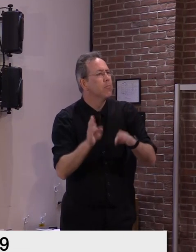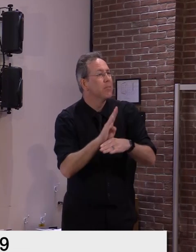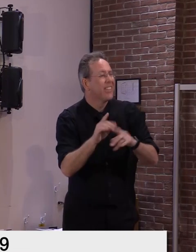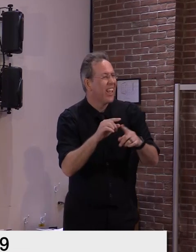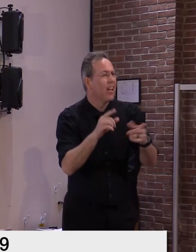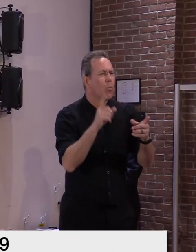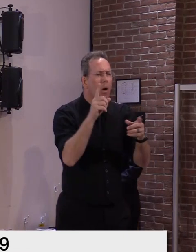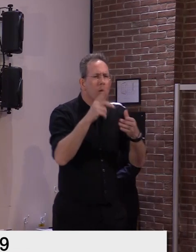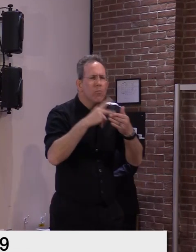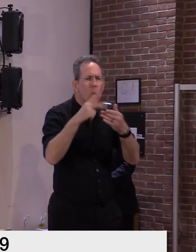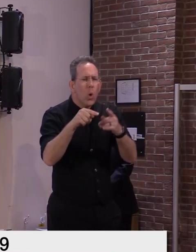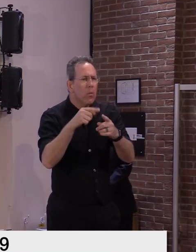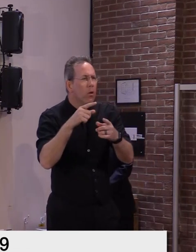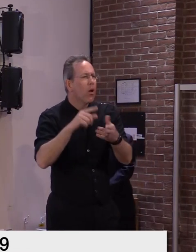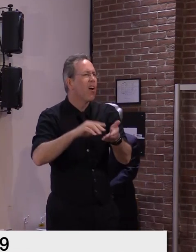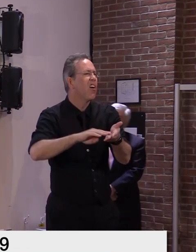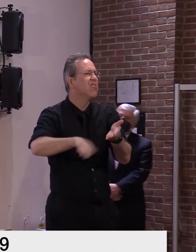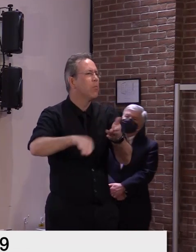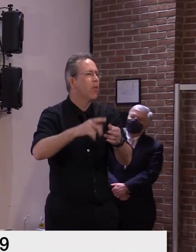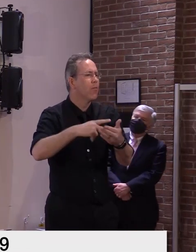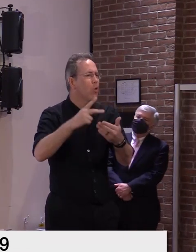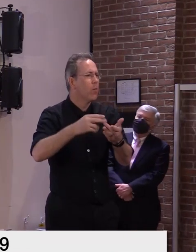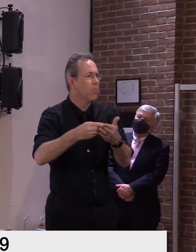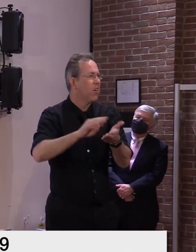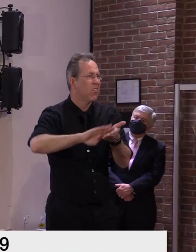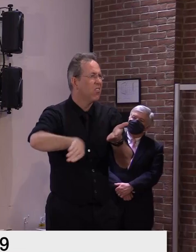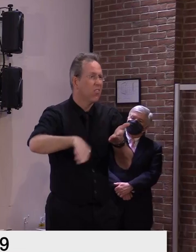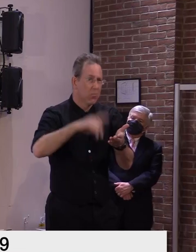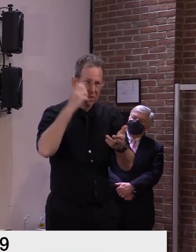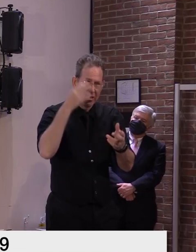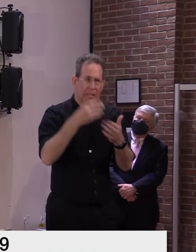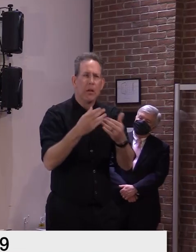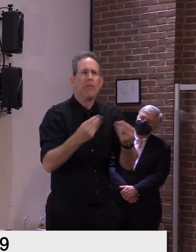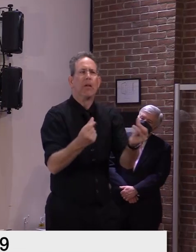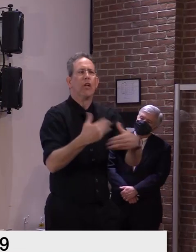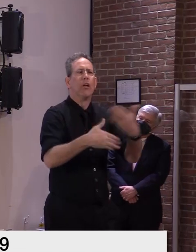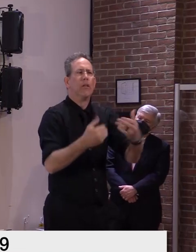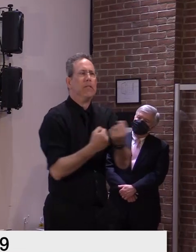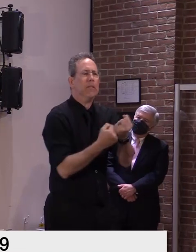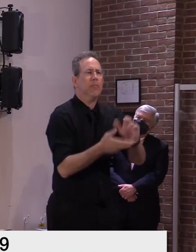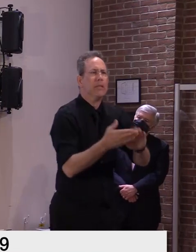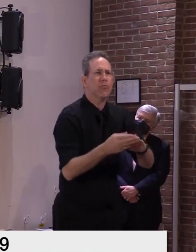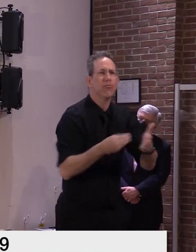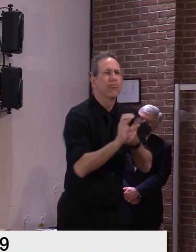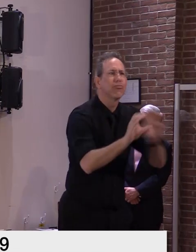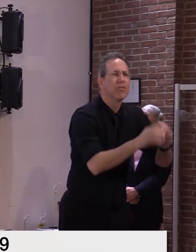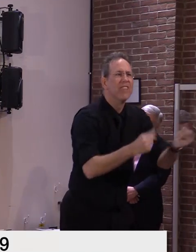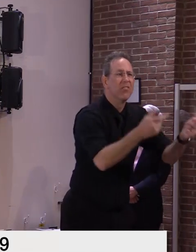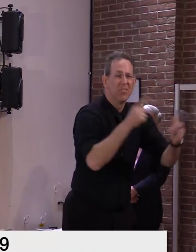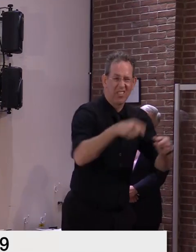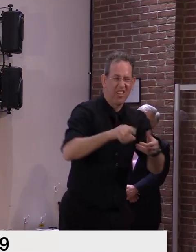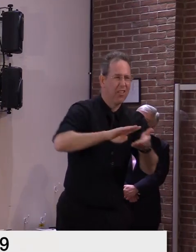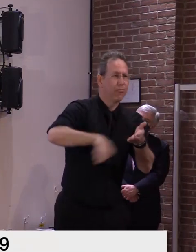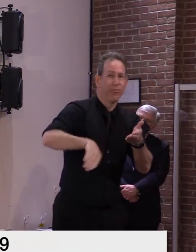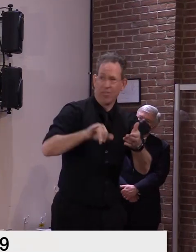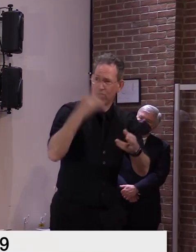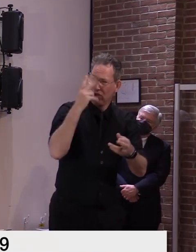might a downtown development going forward? Yeah, this was twofold. One is, this was part of